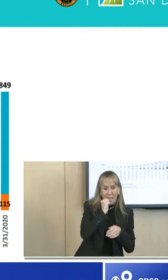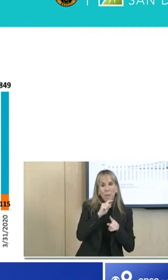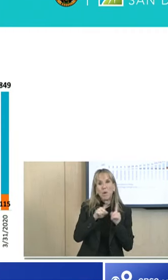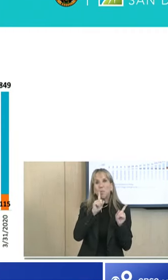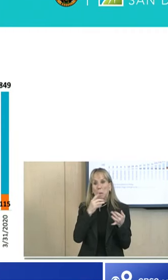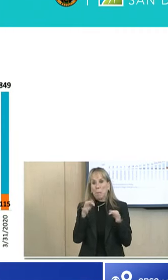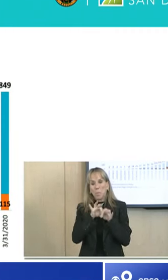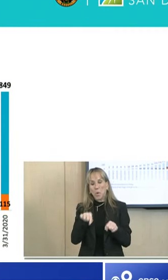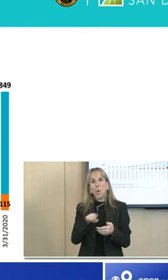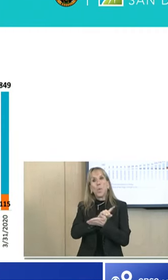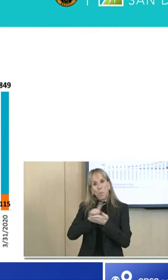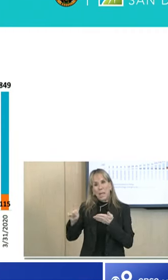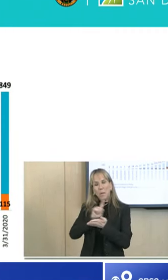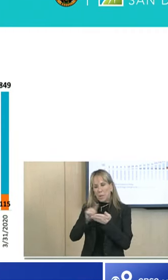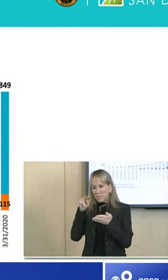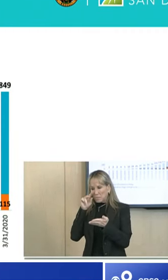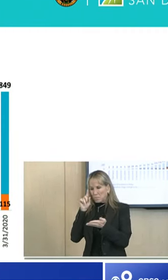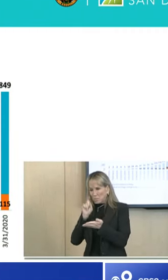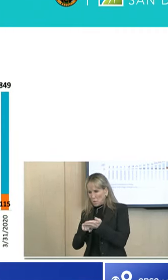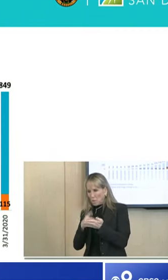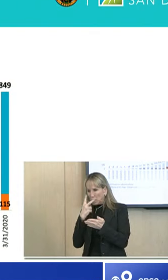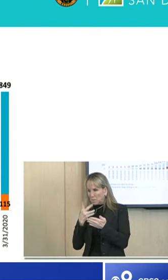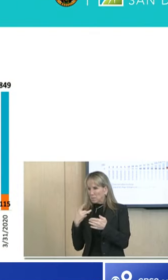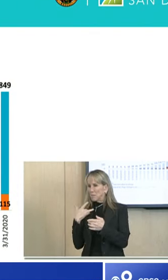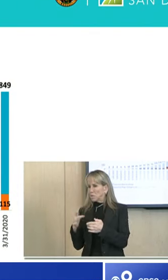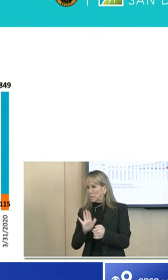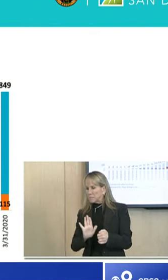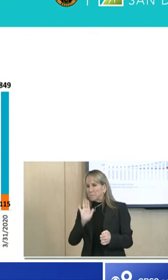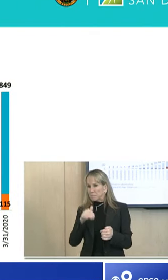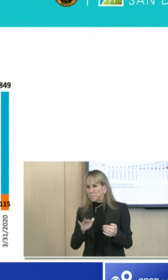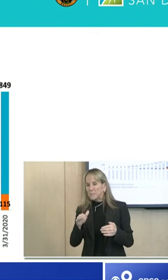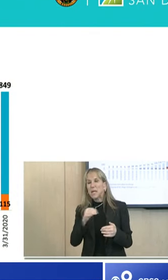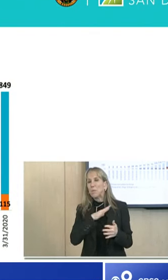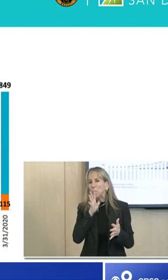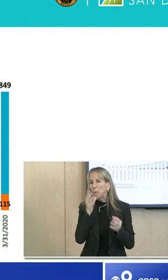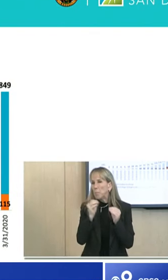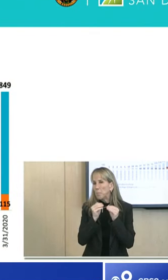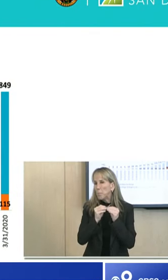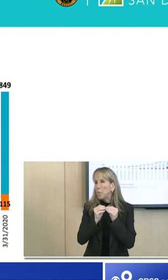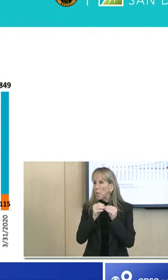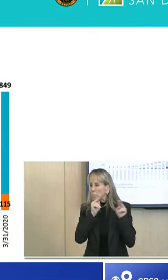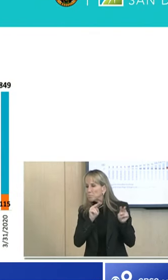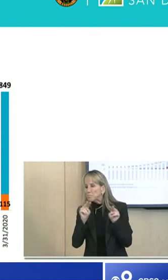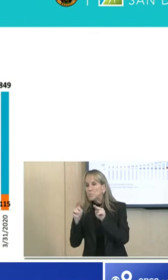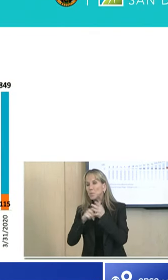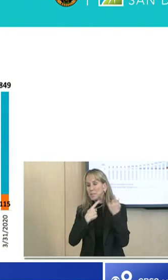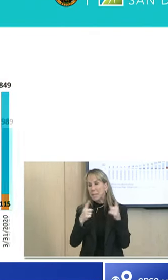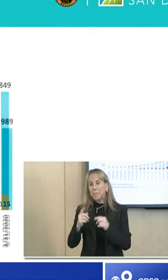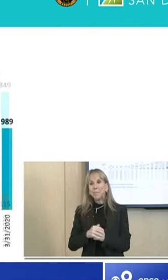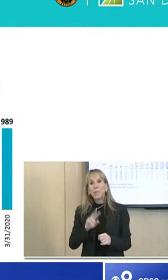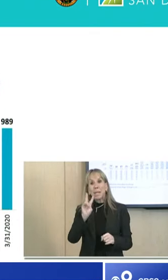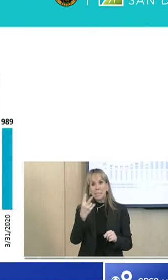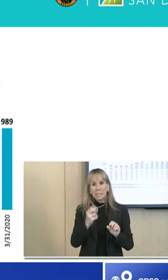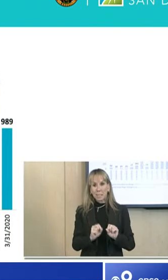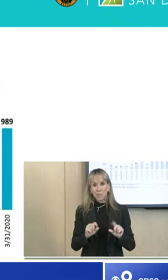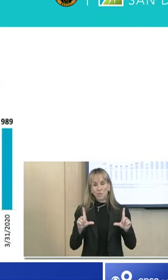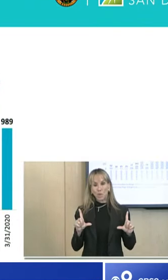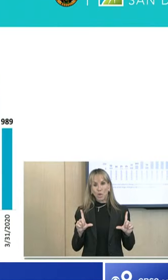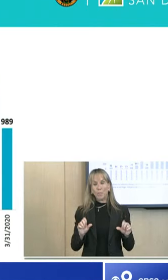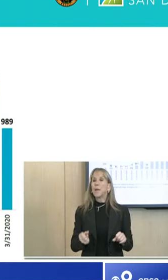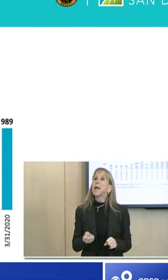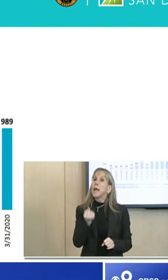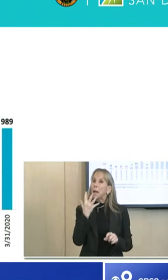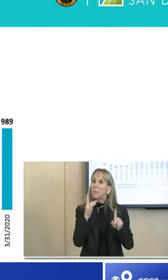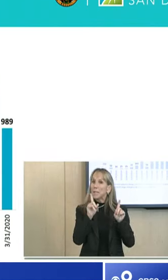this, we'll be in a better position to assess and tell you what all of those mean. Second chart let's take a look at here is the number of tests.